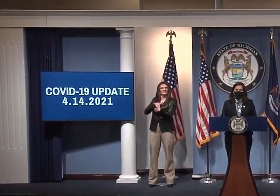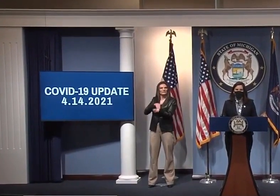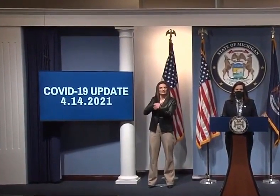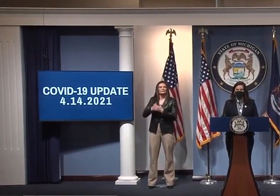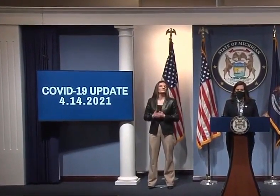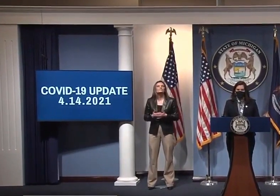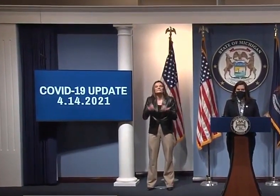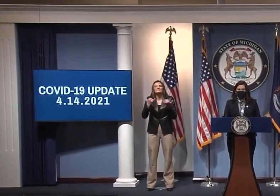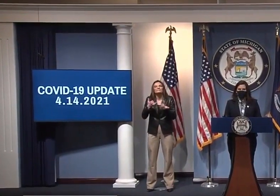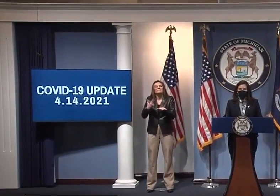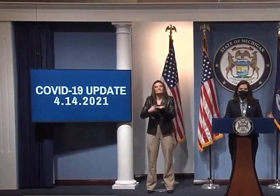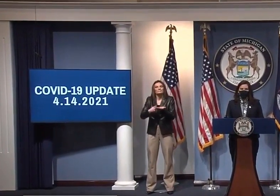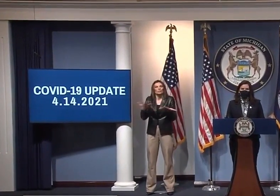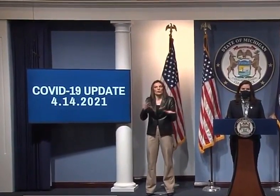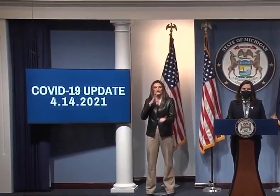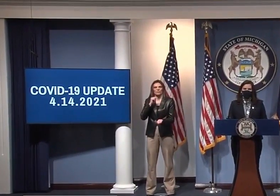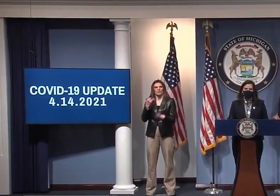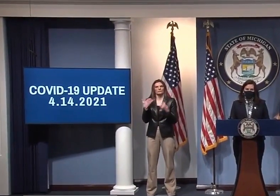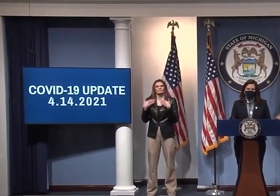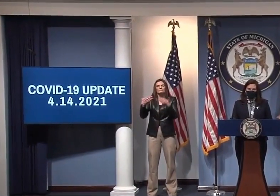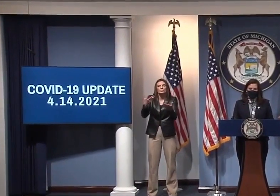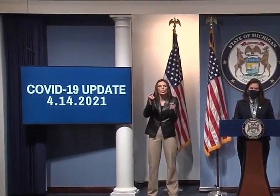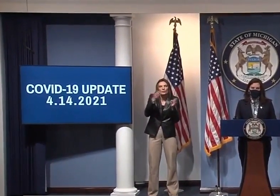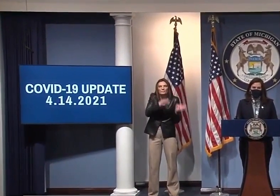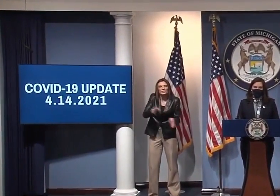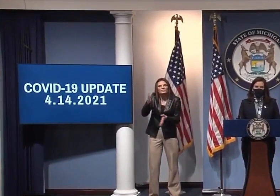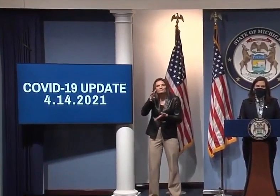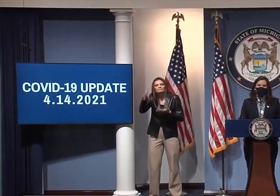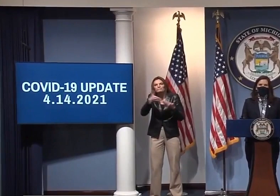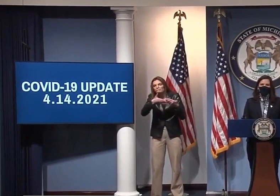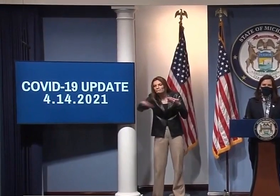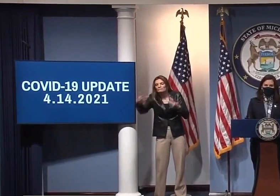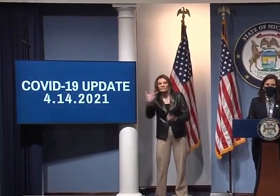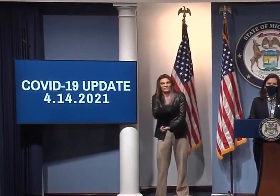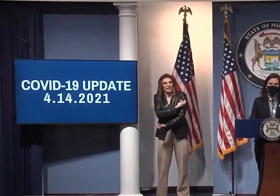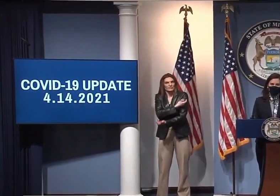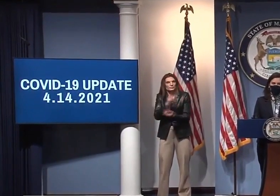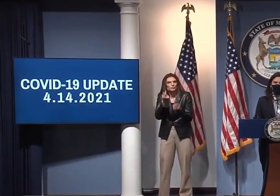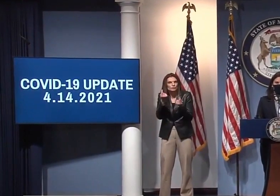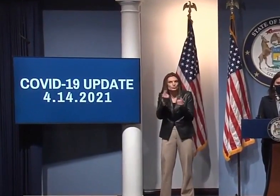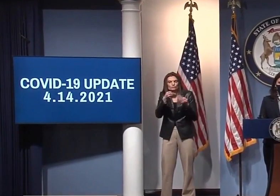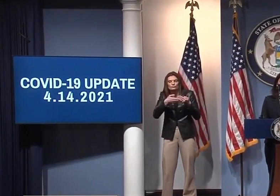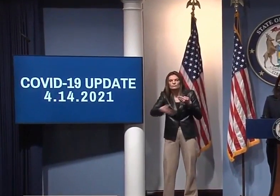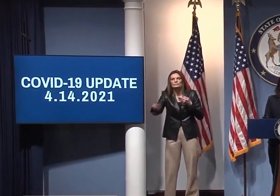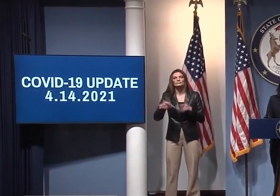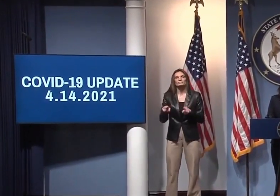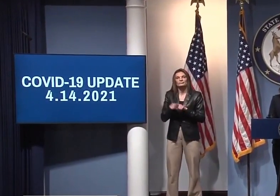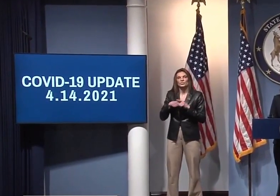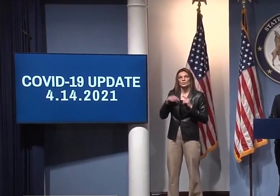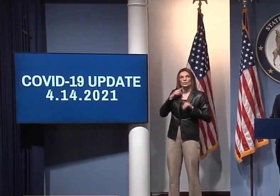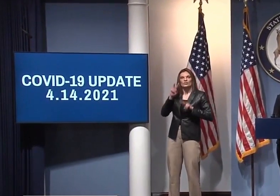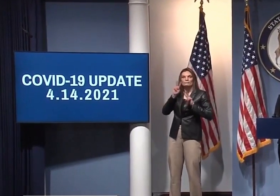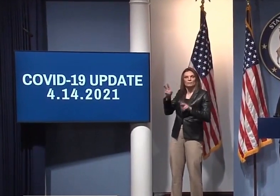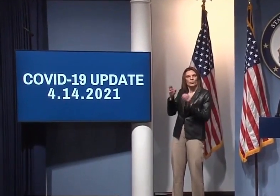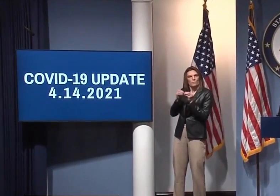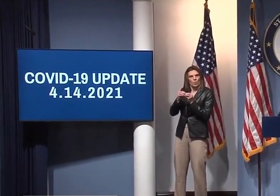Michigan's ongoing vaccination efforts and talk through additional steps we're taking to surge shots and save